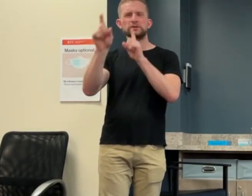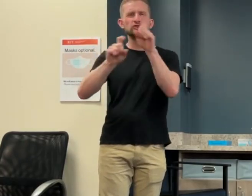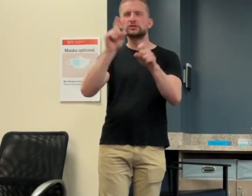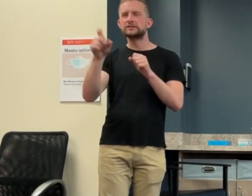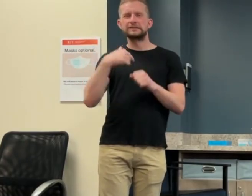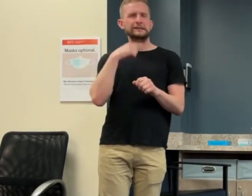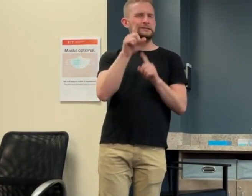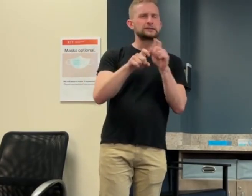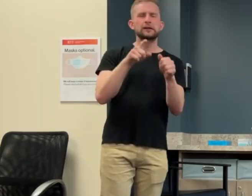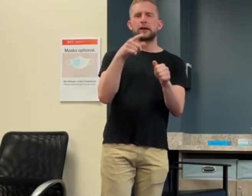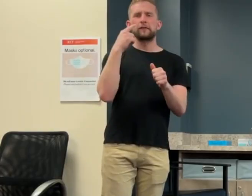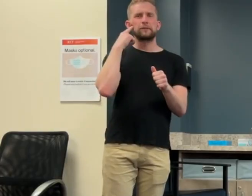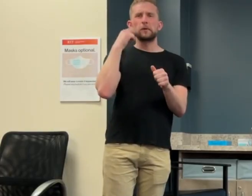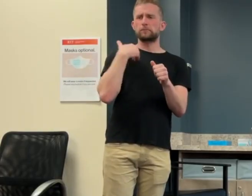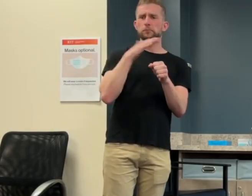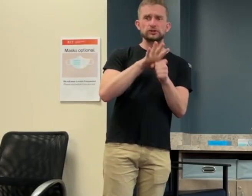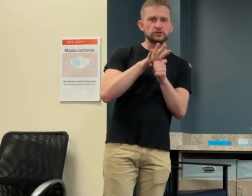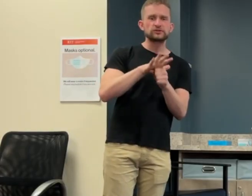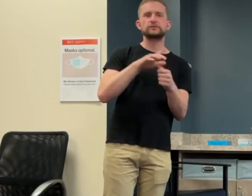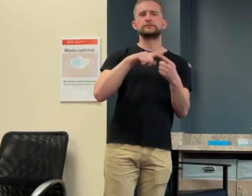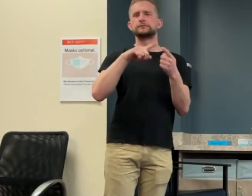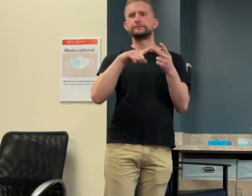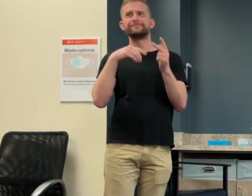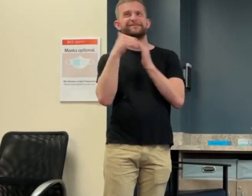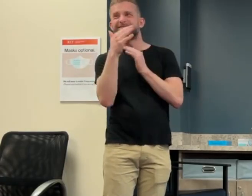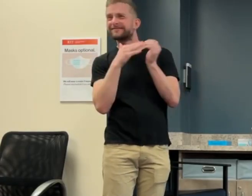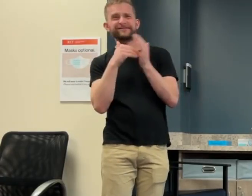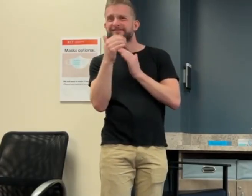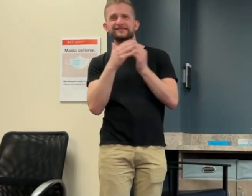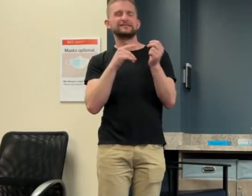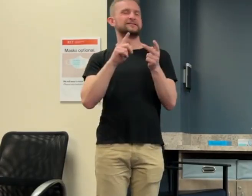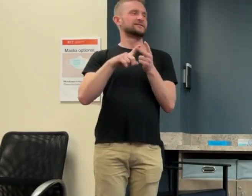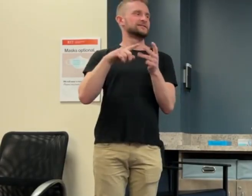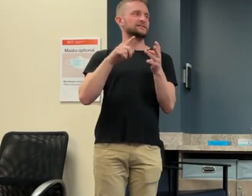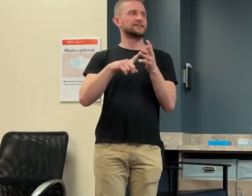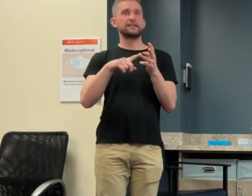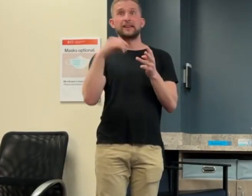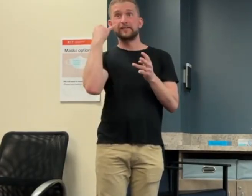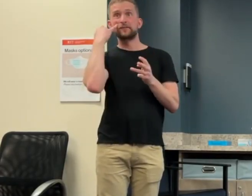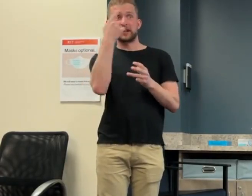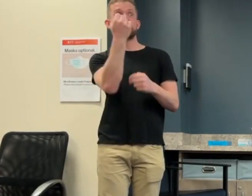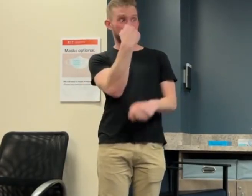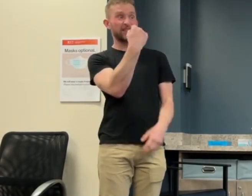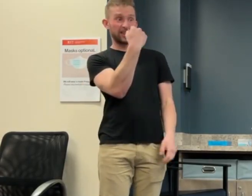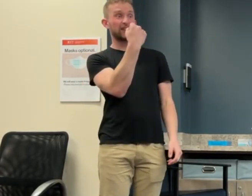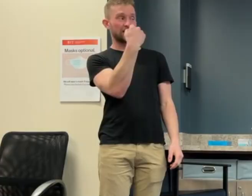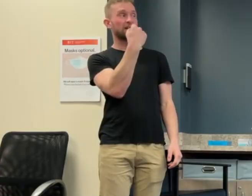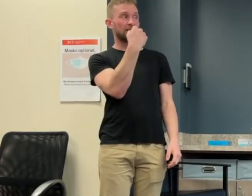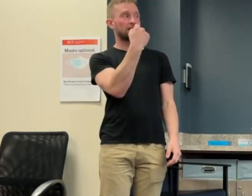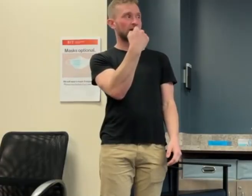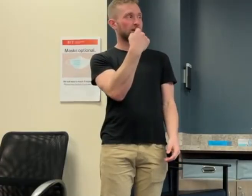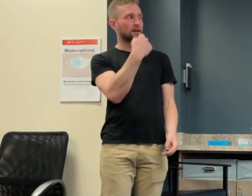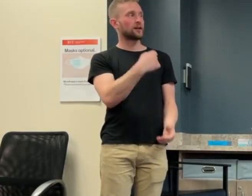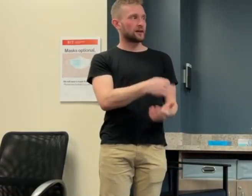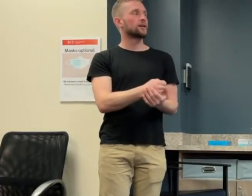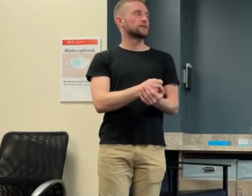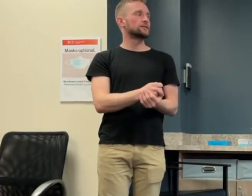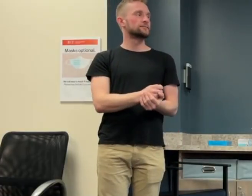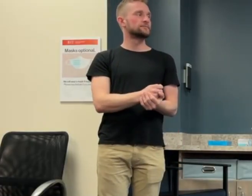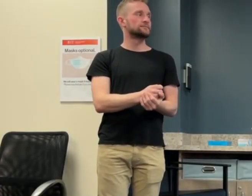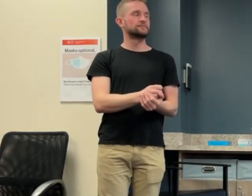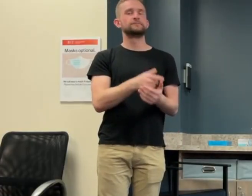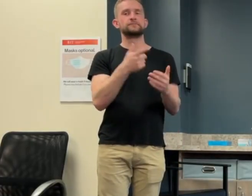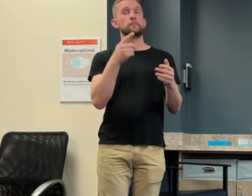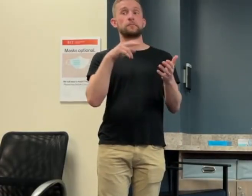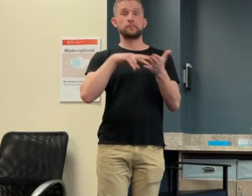pressure? Is there any discomfort? If I hear a yes answer to specific questions,